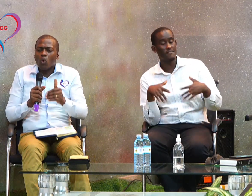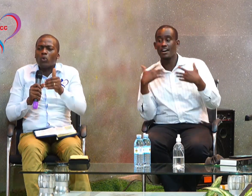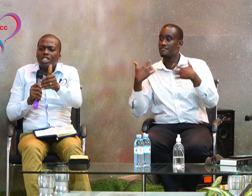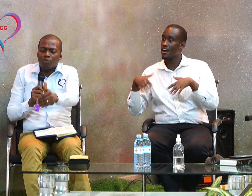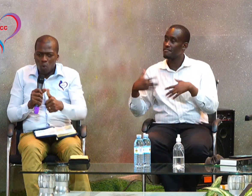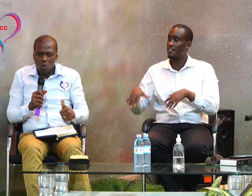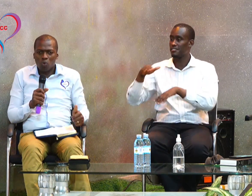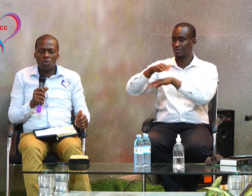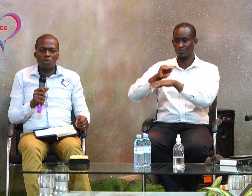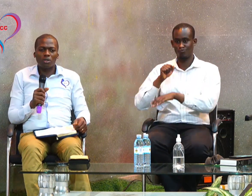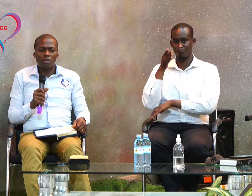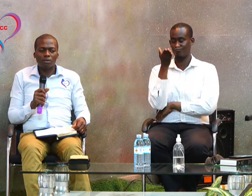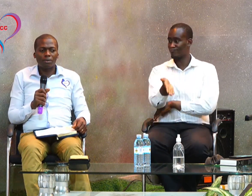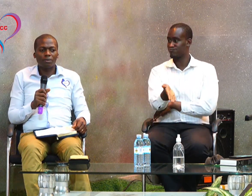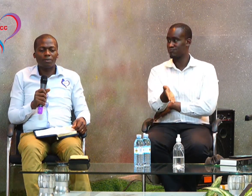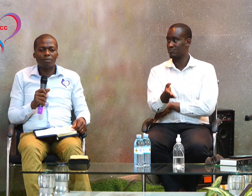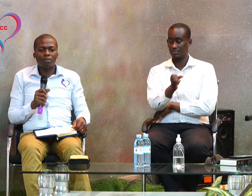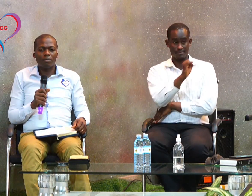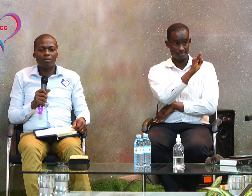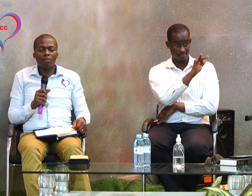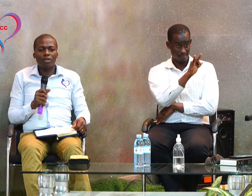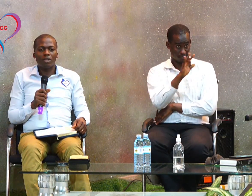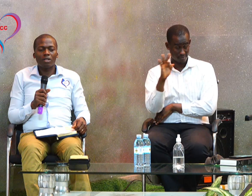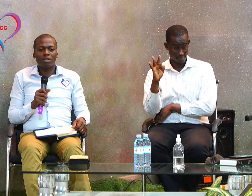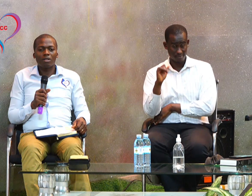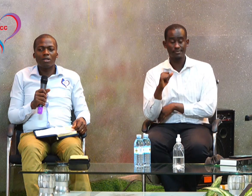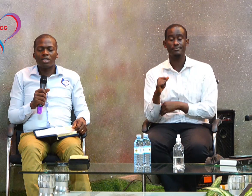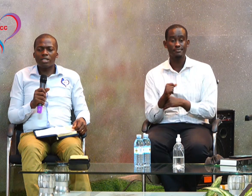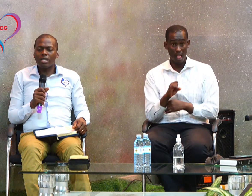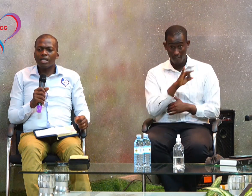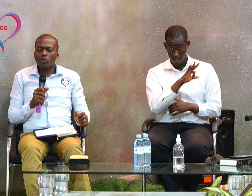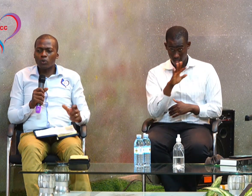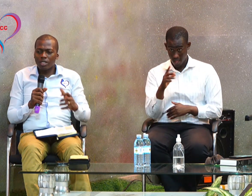call. If you talk, we checked and came close to you.